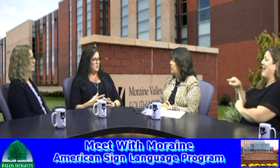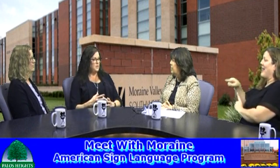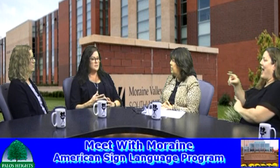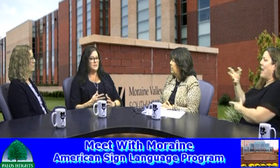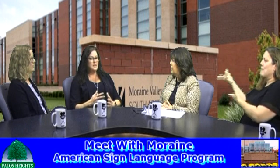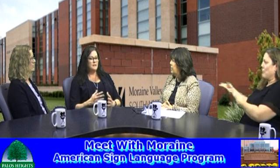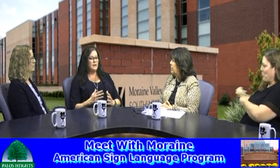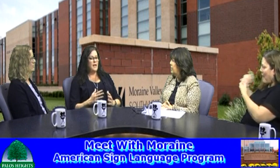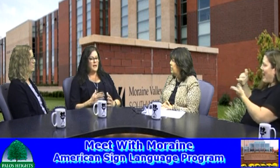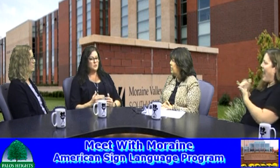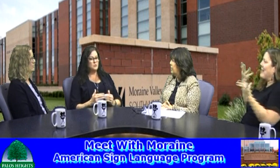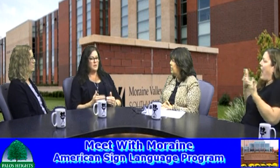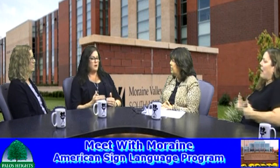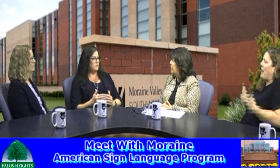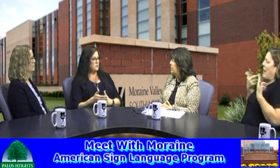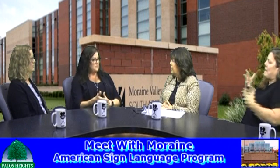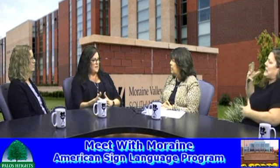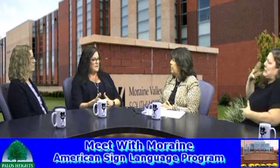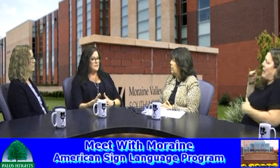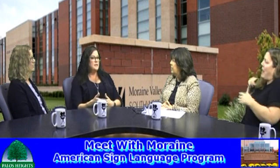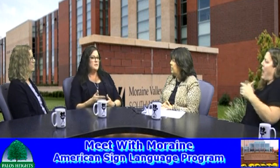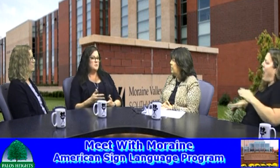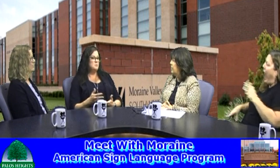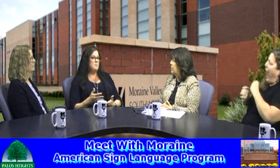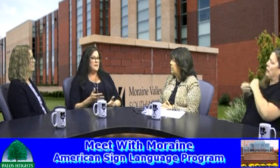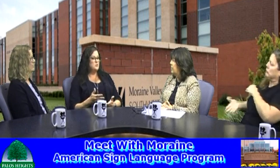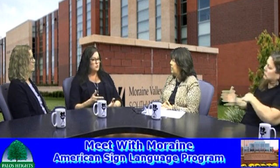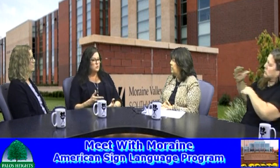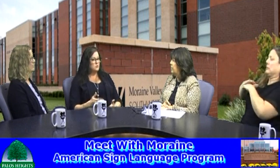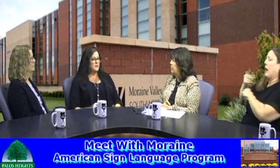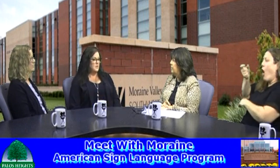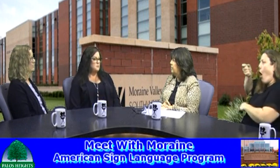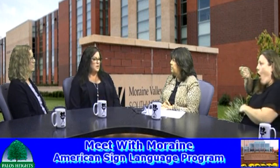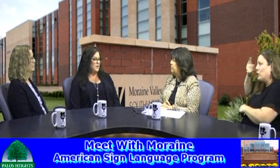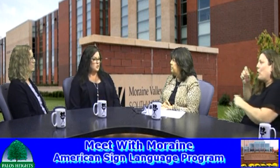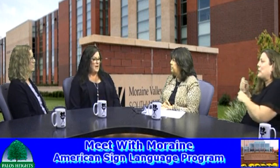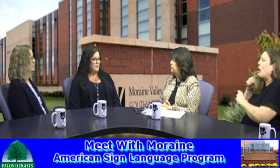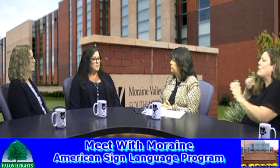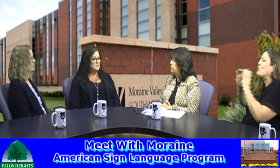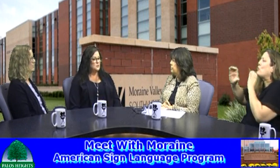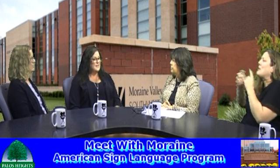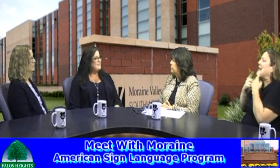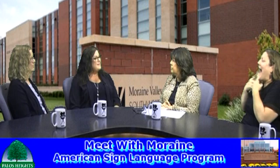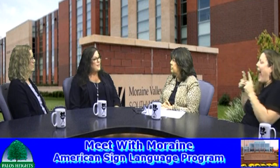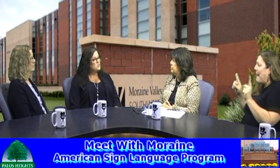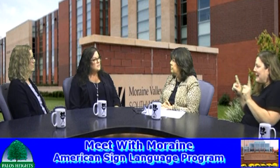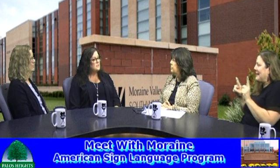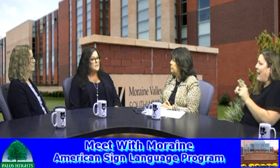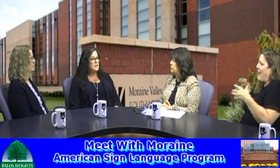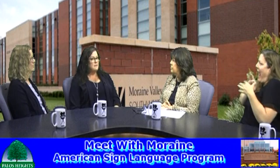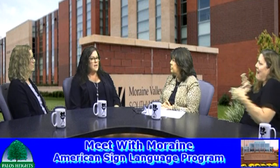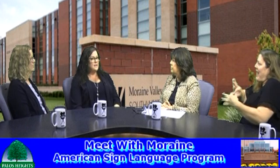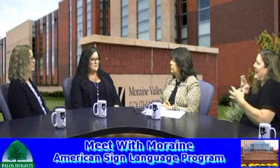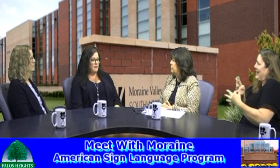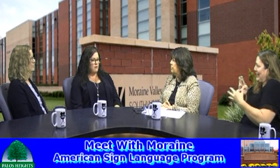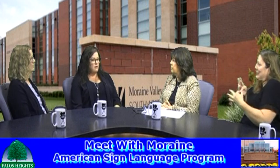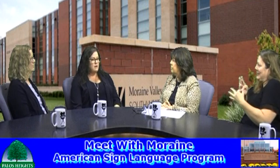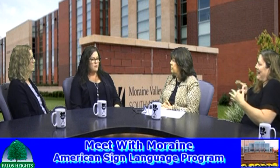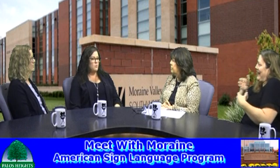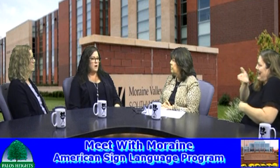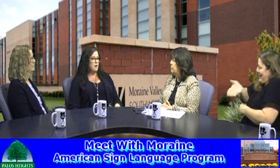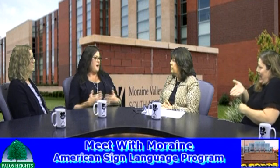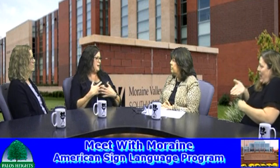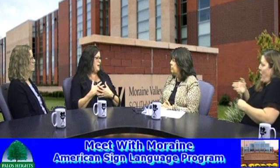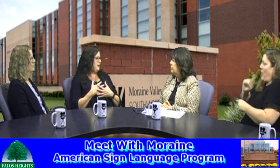lived experience, that extra layer of understanding to make sure that the communication happens. There's that connection that is